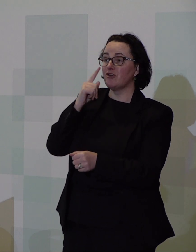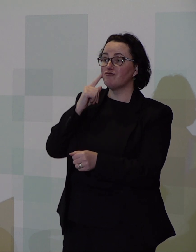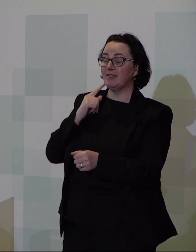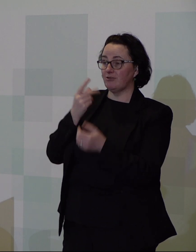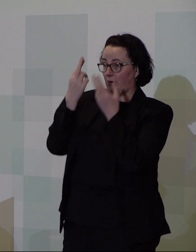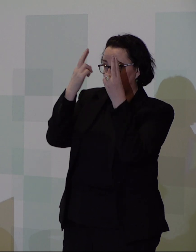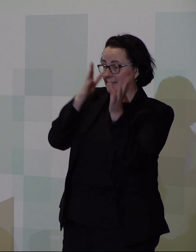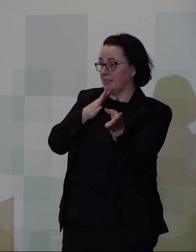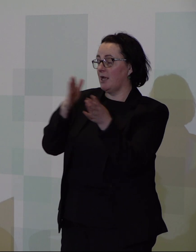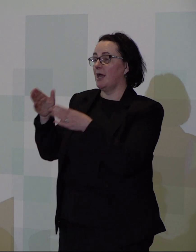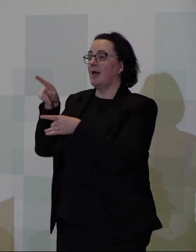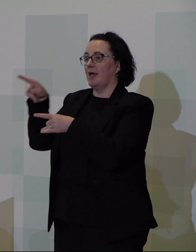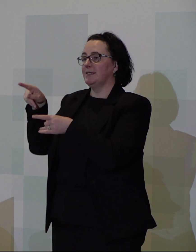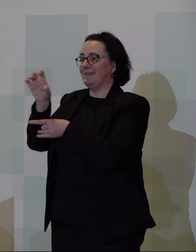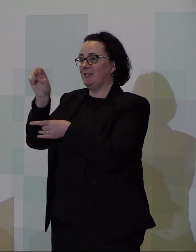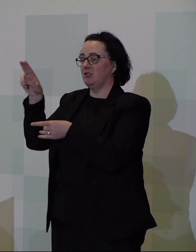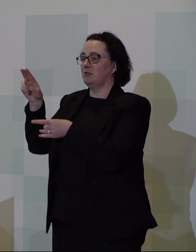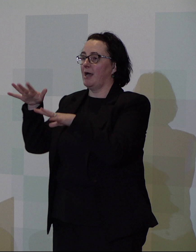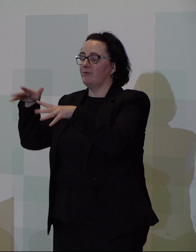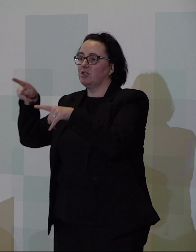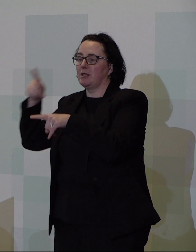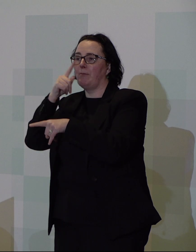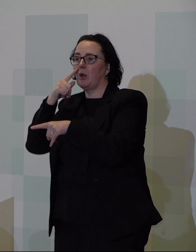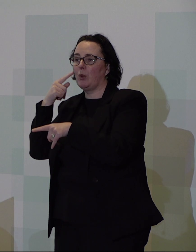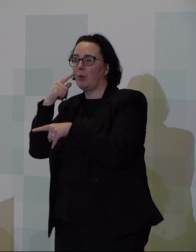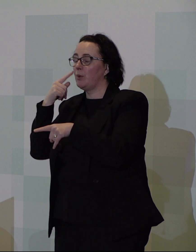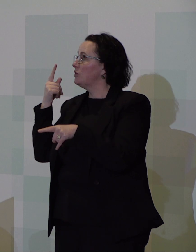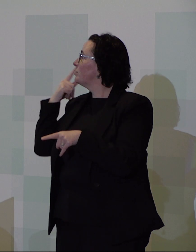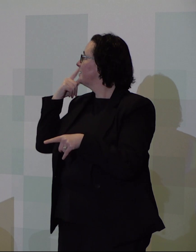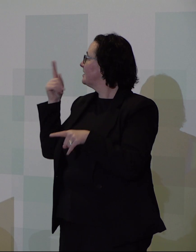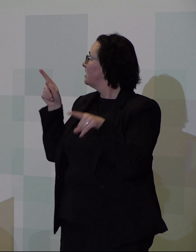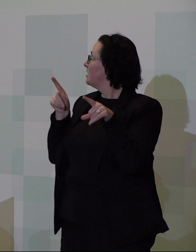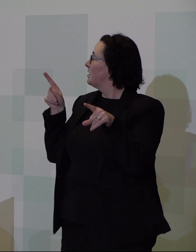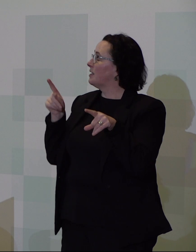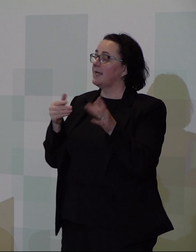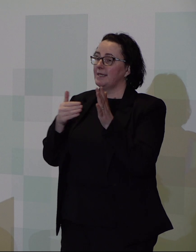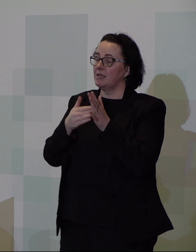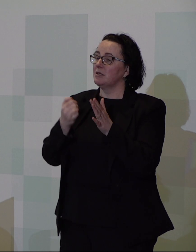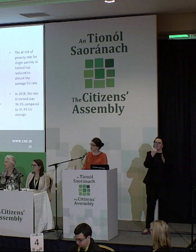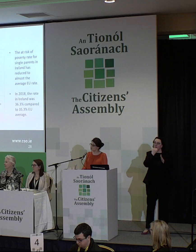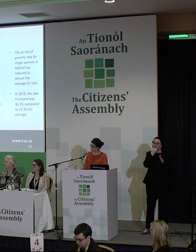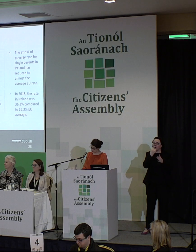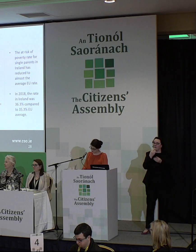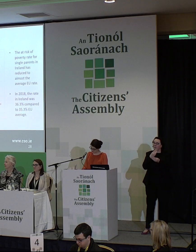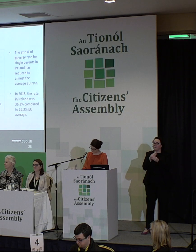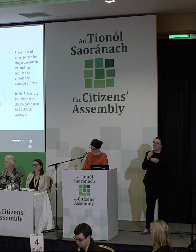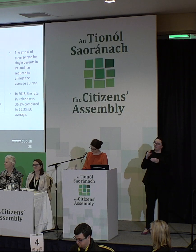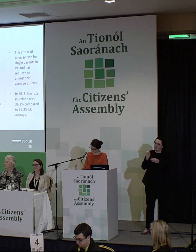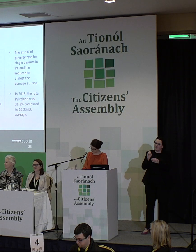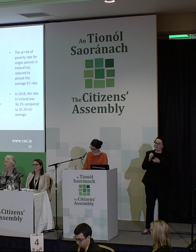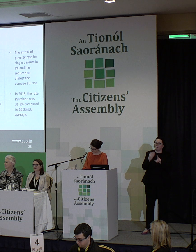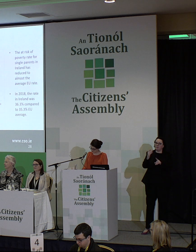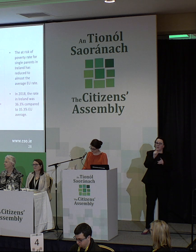the EU is in blue. Now, we can see that while the at-risk of poverty rate increased for lone parents between 2012